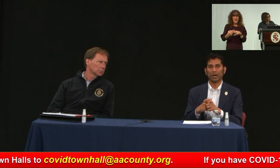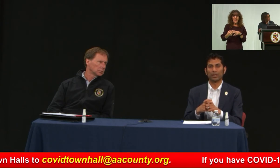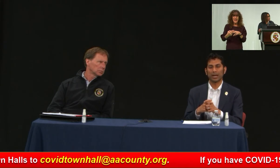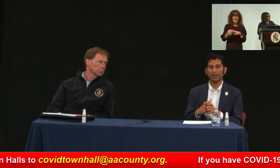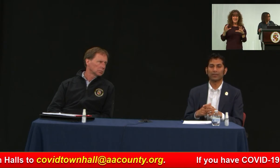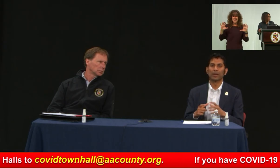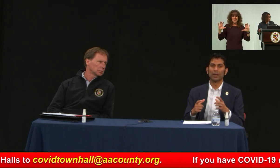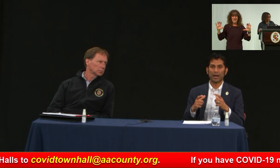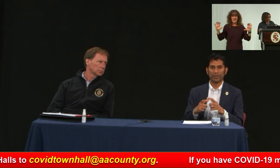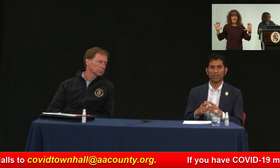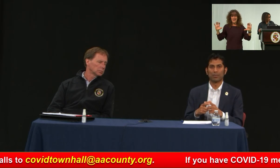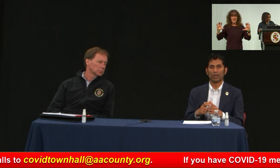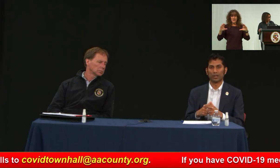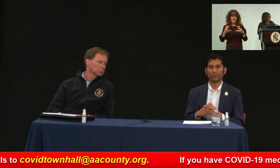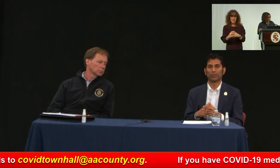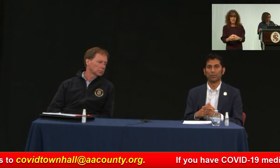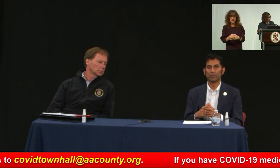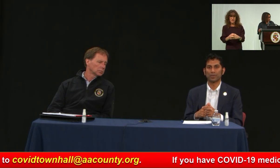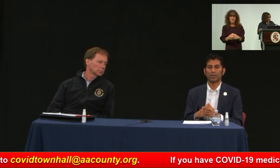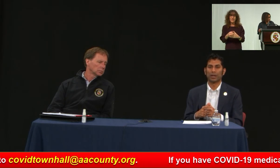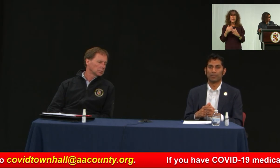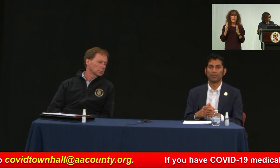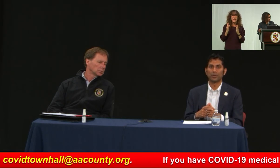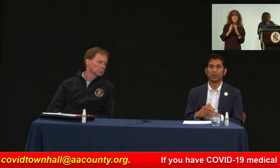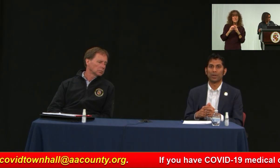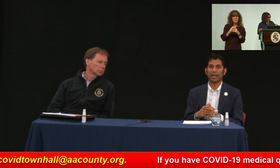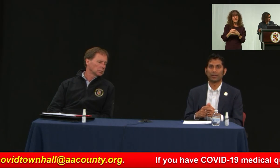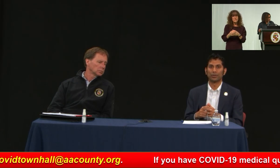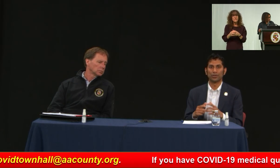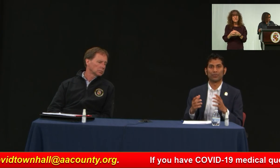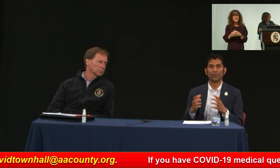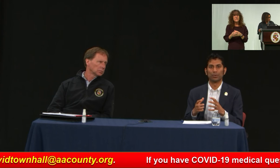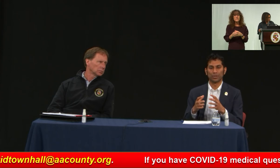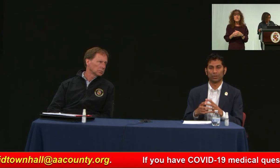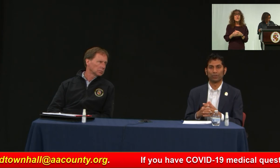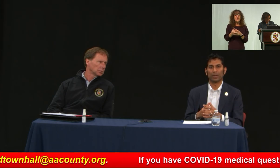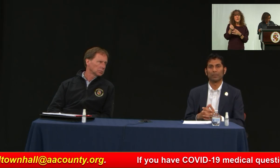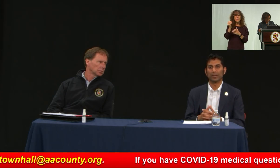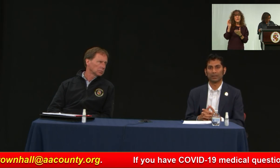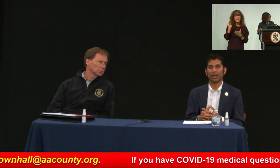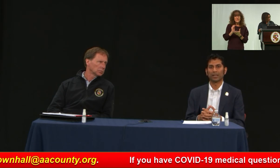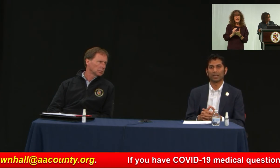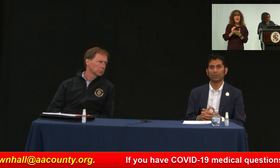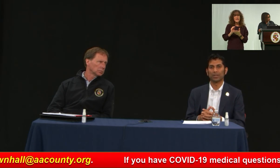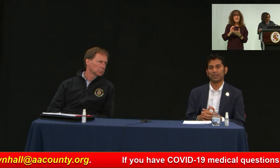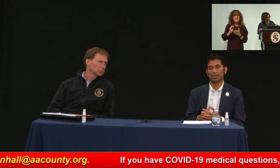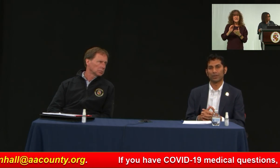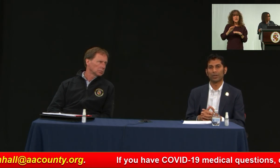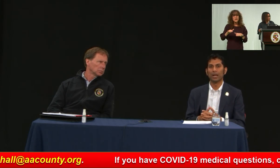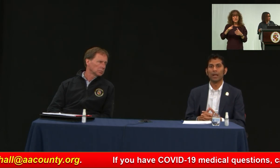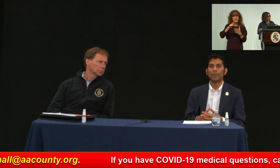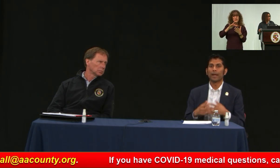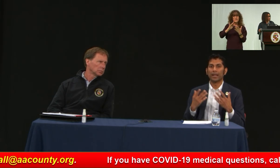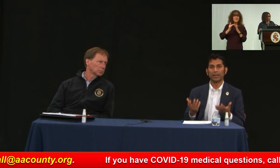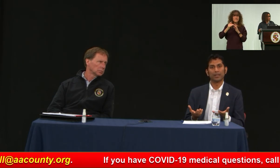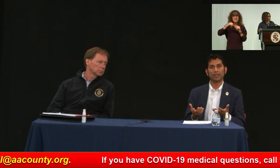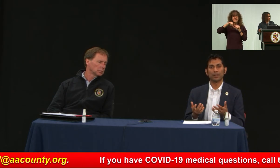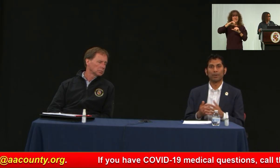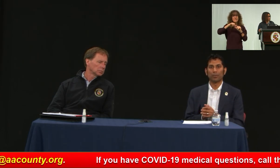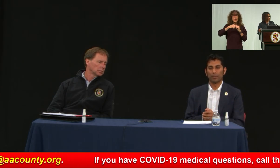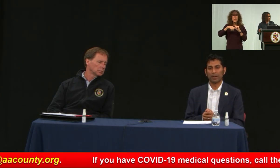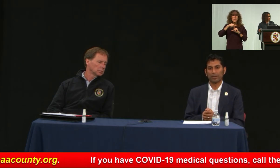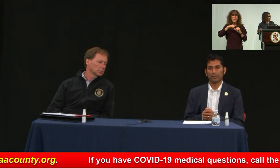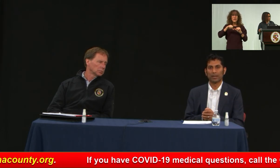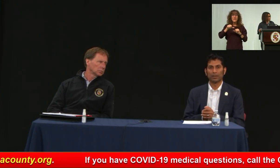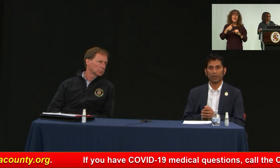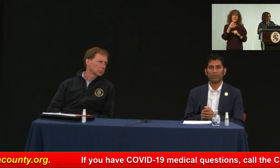circle of contacts, having small enough groups so that there's just fewer children coming into contact with each other. And then this is the